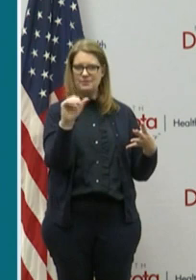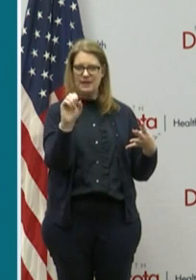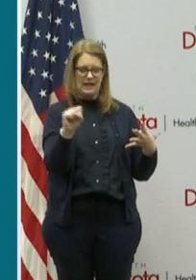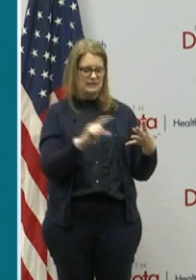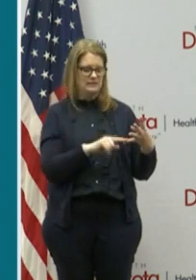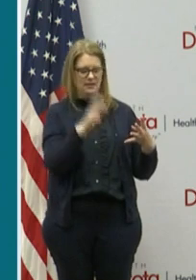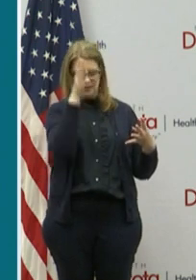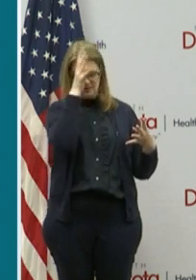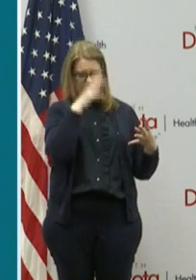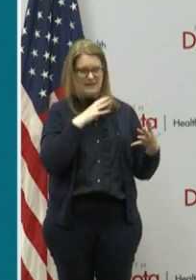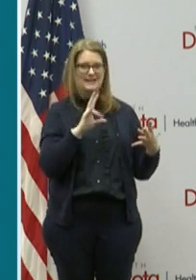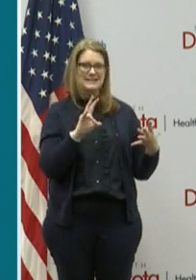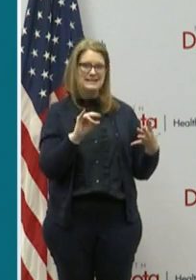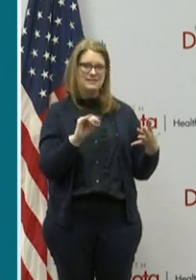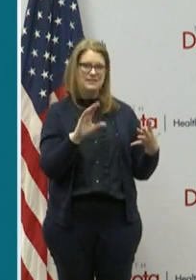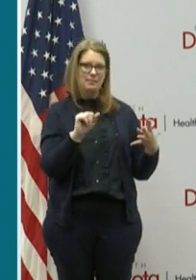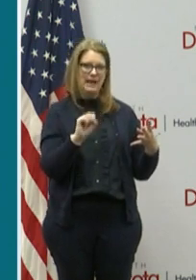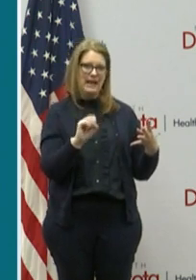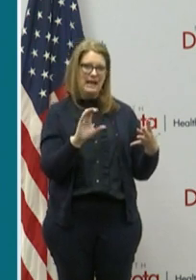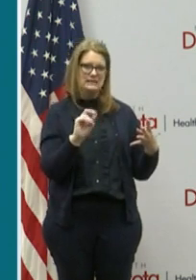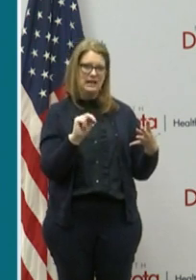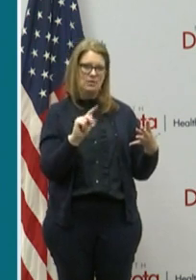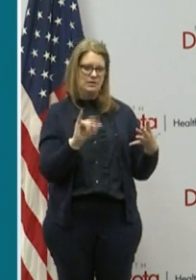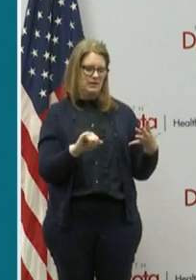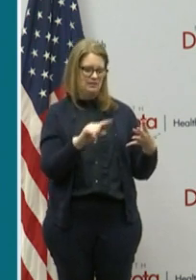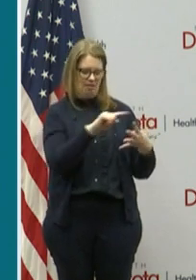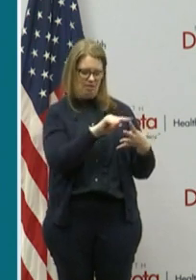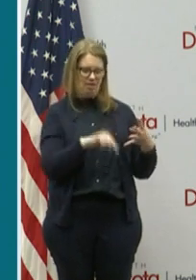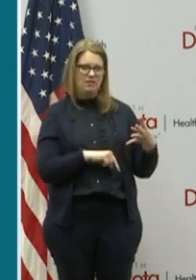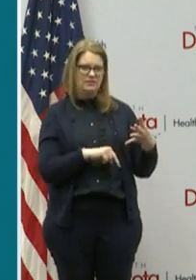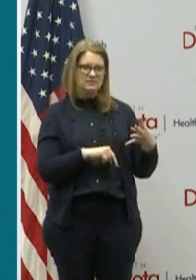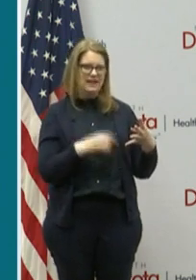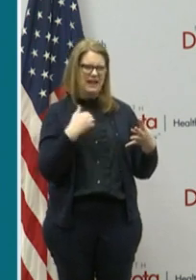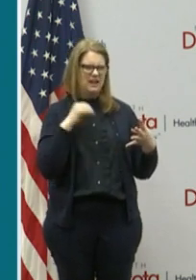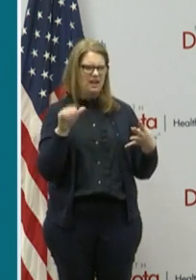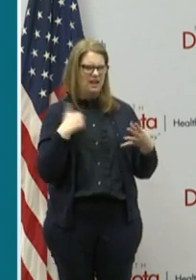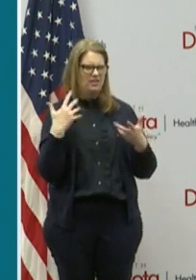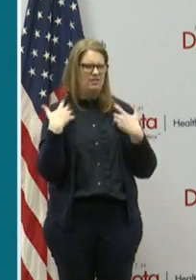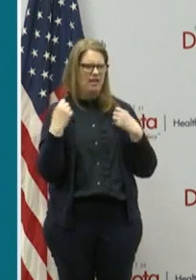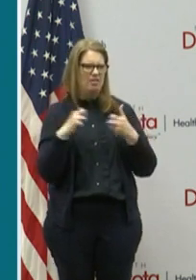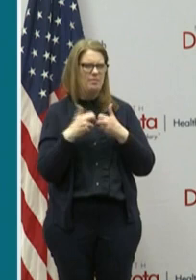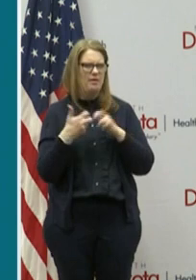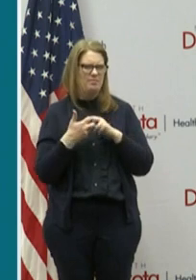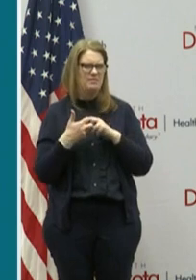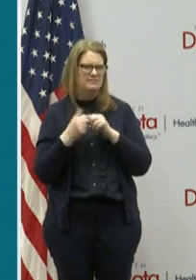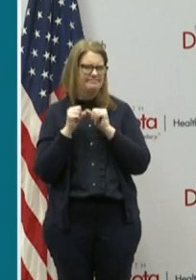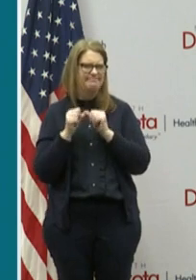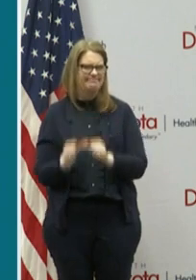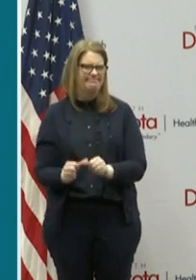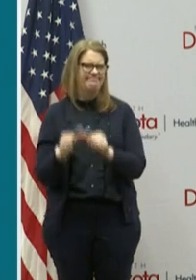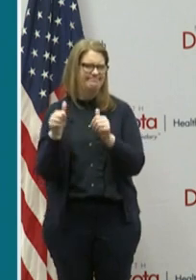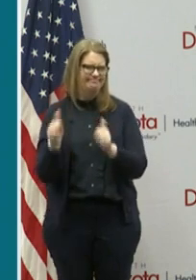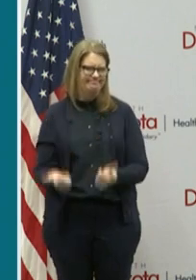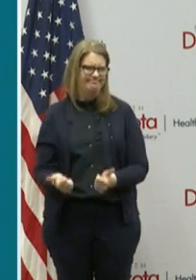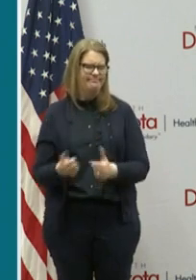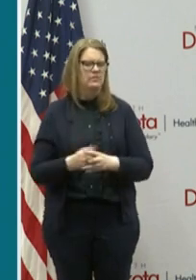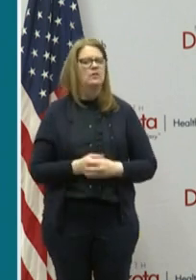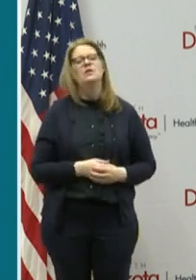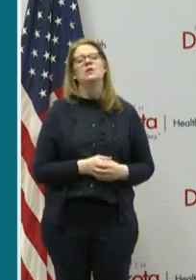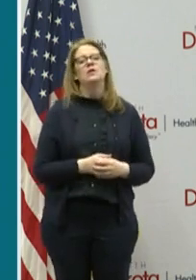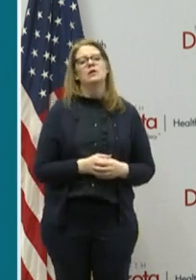man in his 70s from Cass County. All had underlying health conditions.